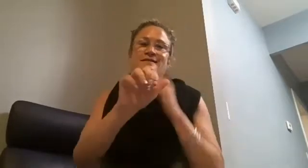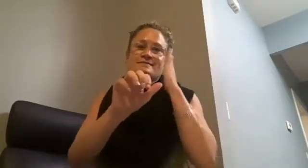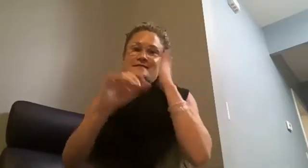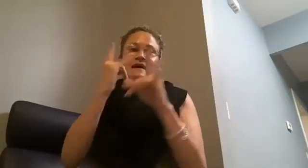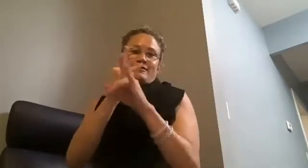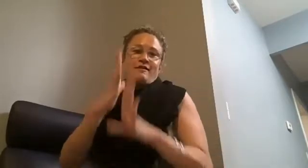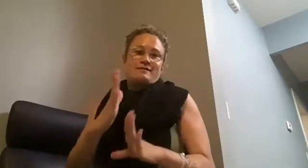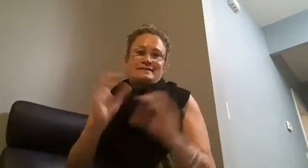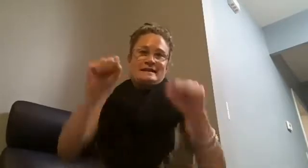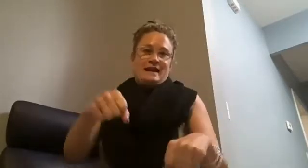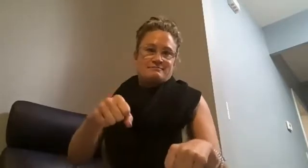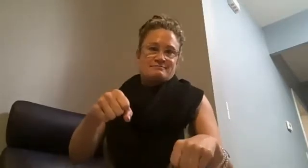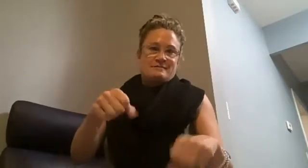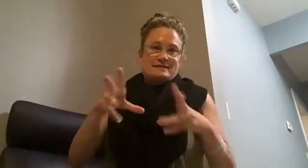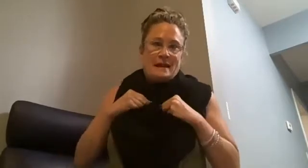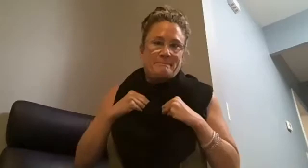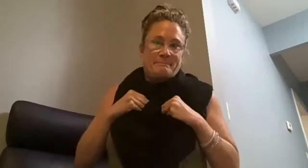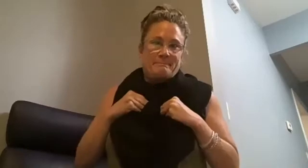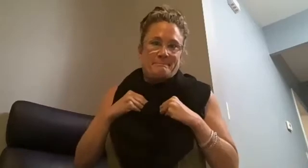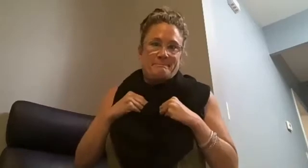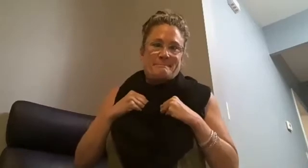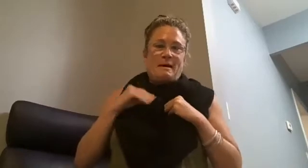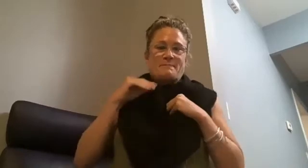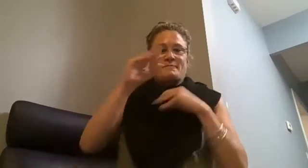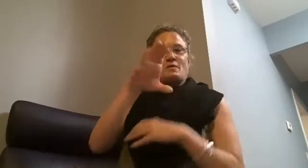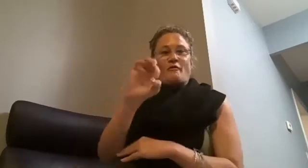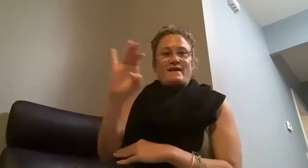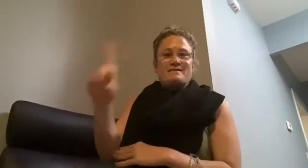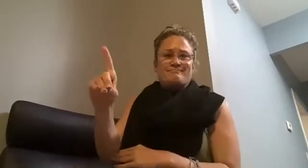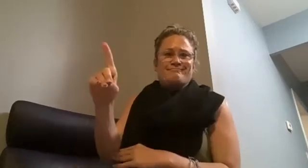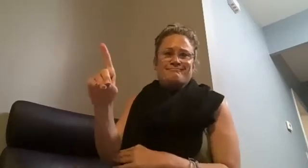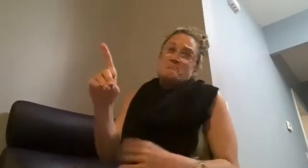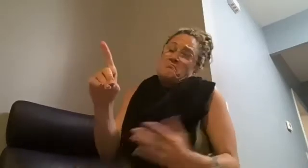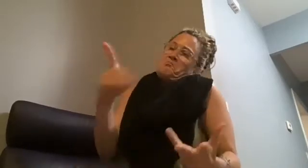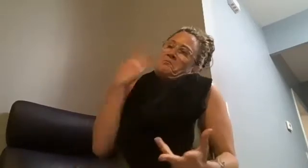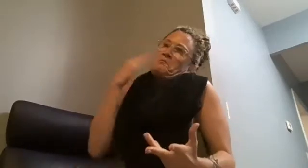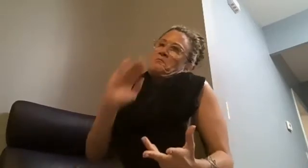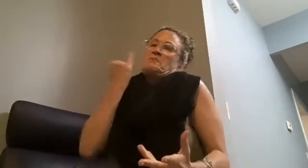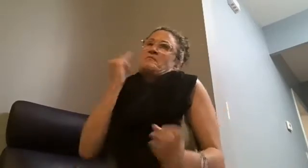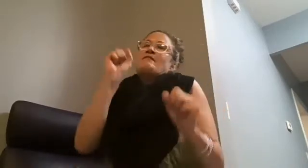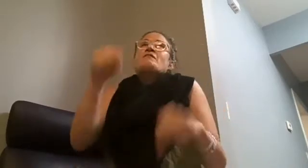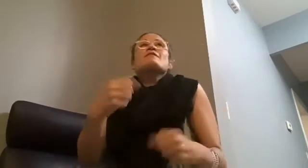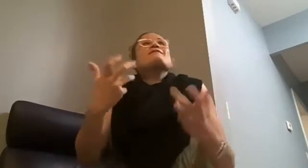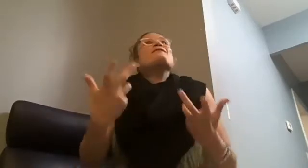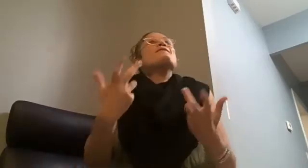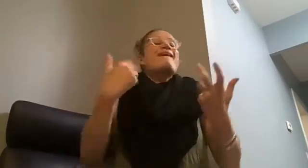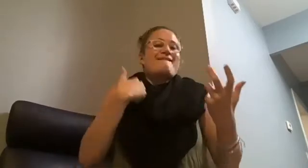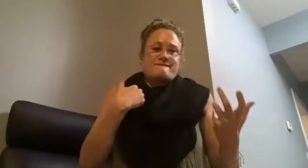pandemic. I don't actually know if that's true. I'm actually a little bit skeptical of that alcoholics are more uniquely qualified for it. I think that we have probably more resources to deal with